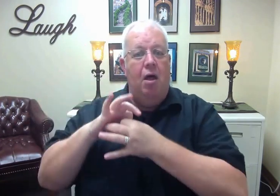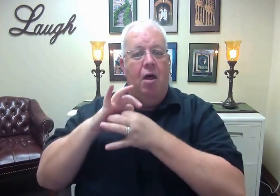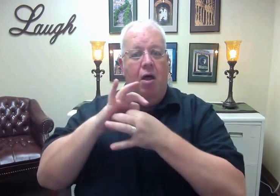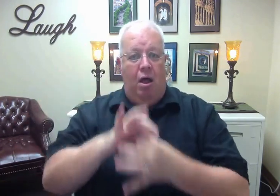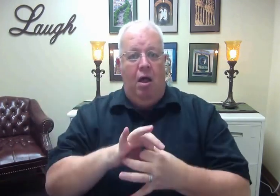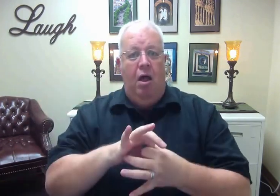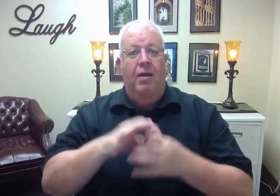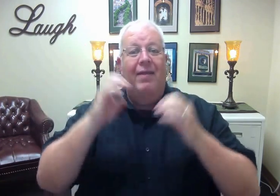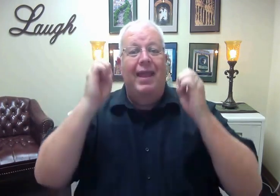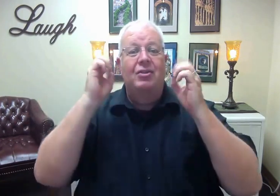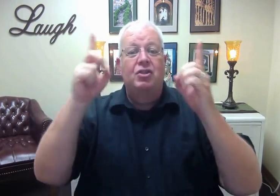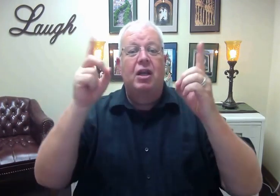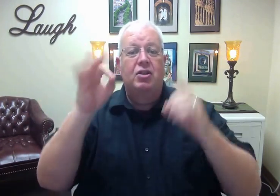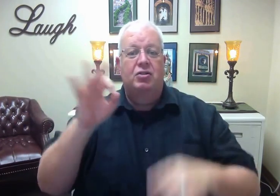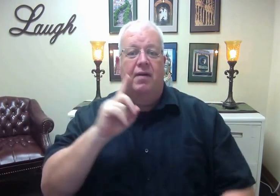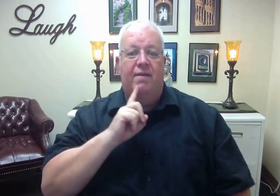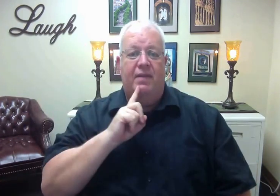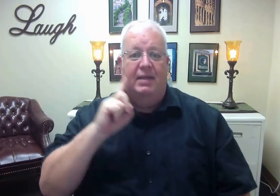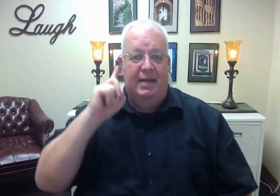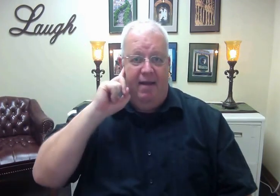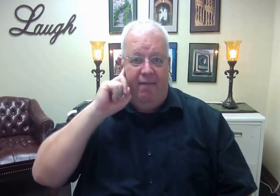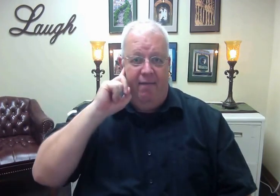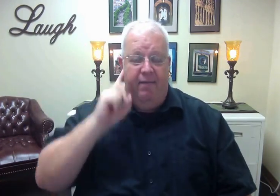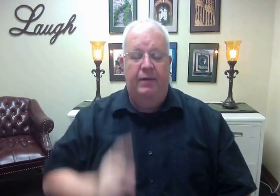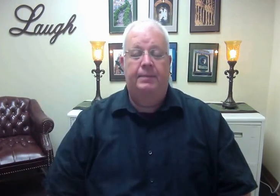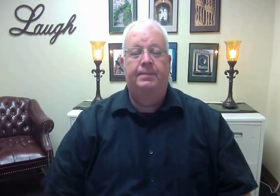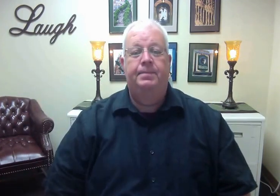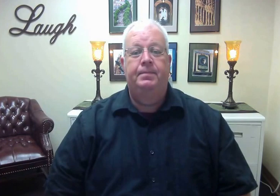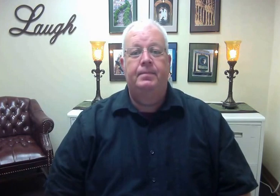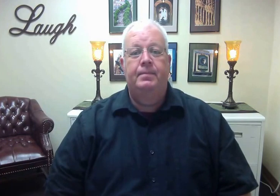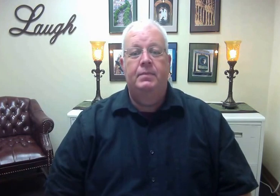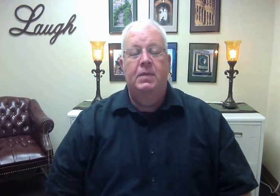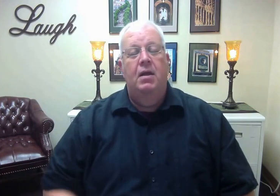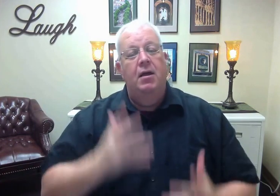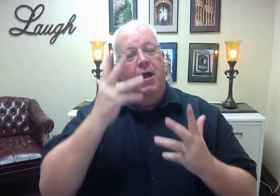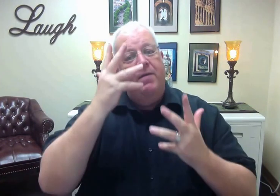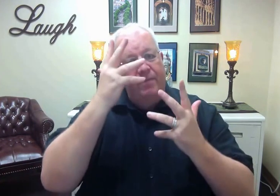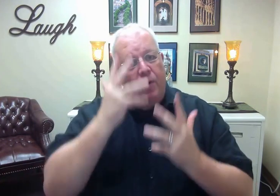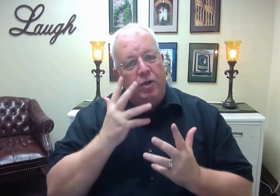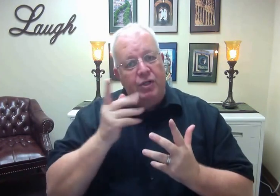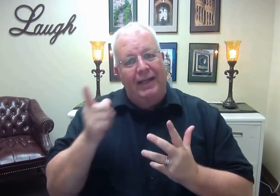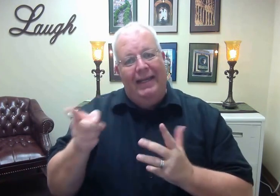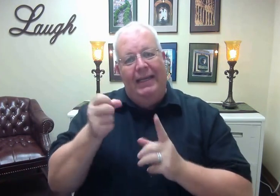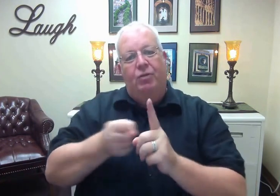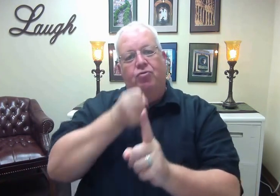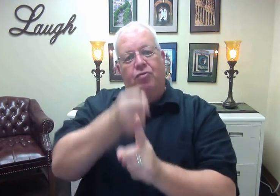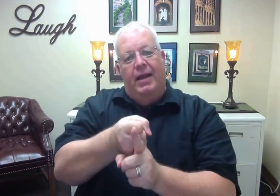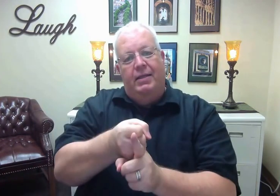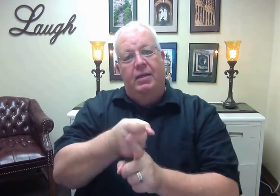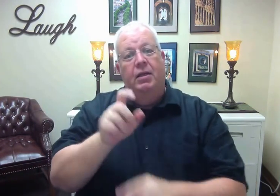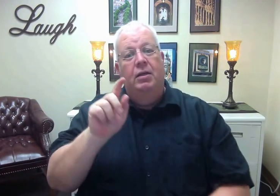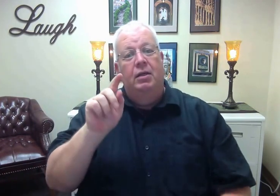on the education of the deaf. Unfortunately, he